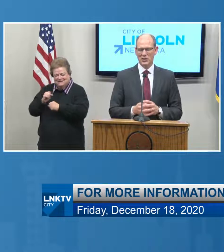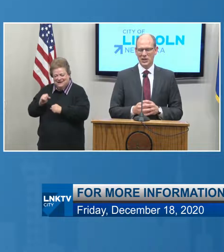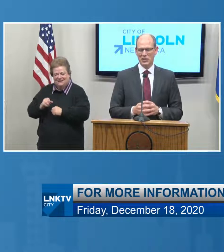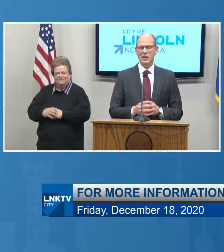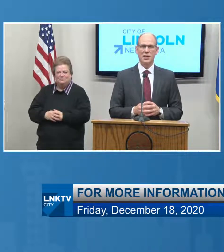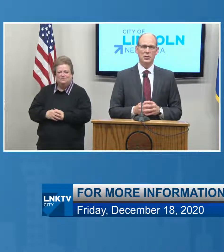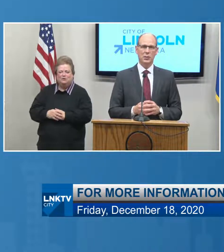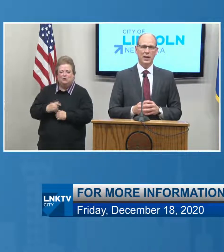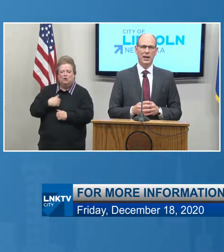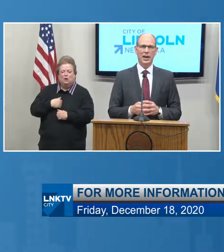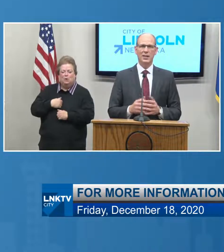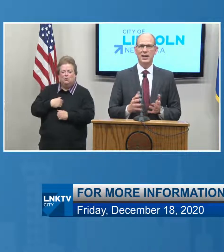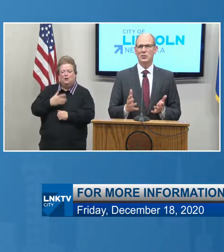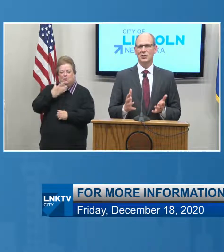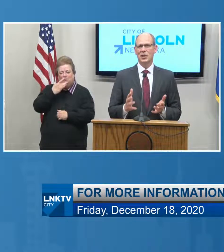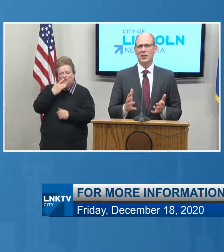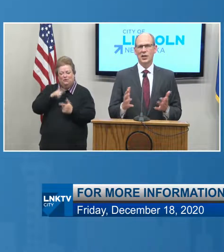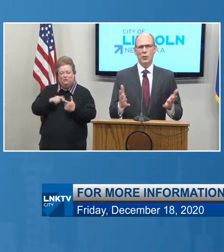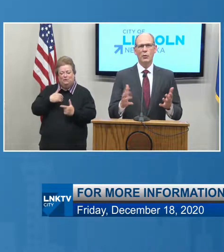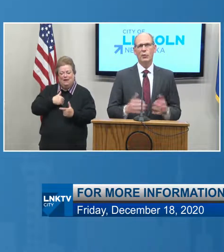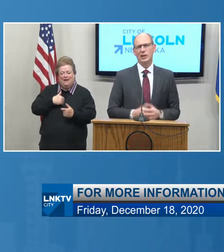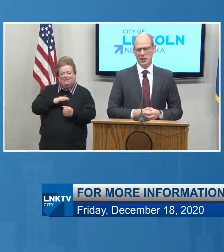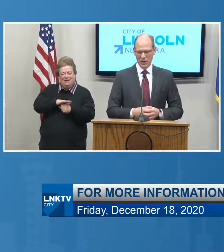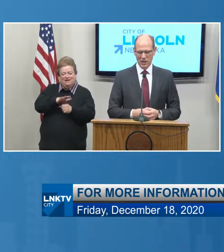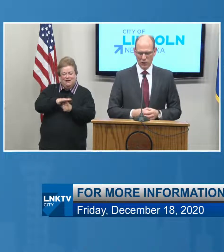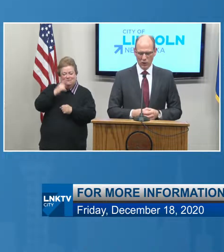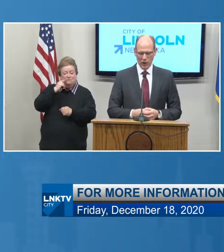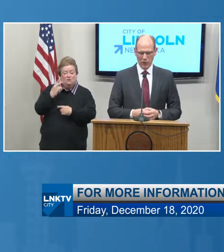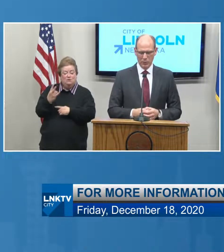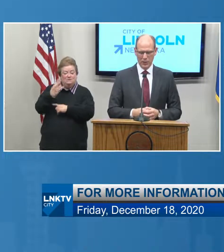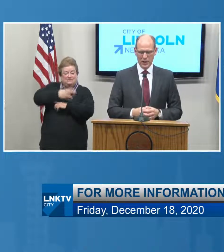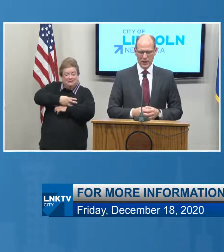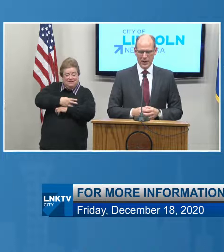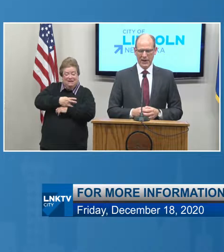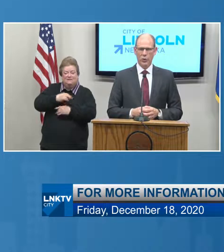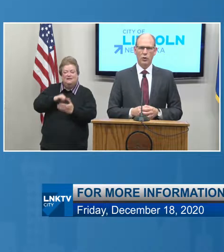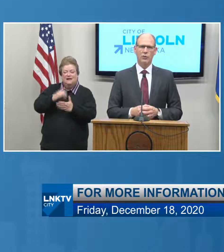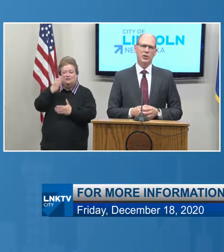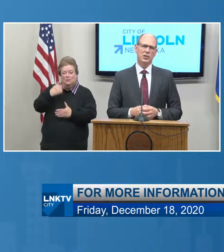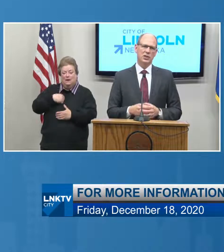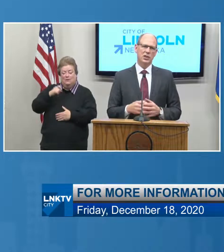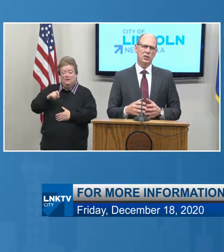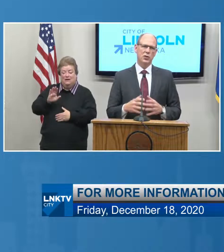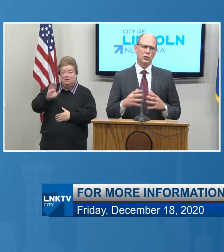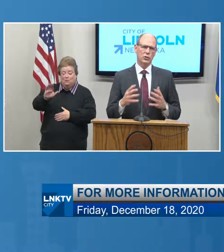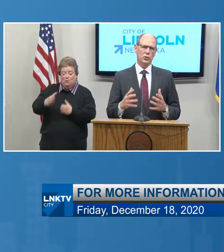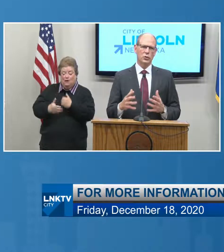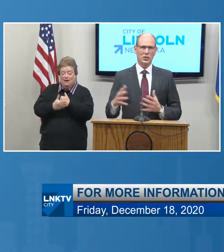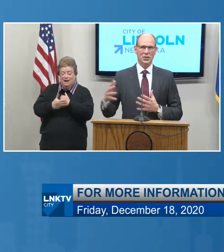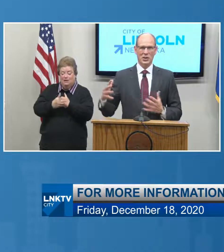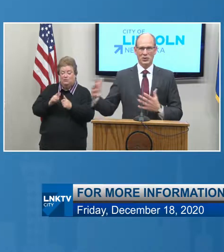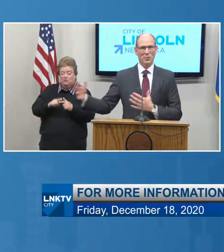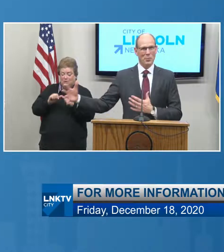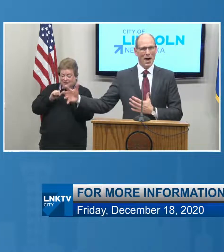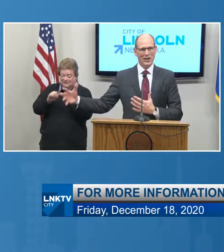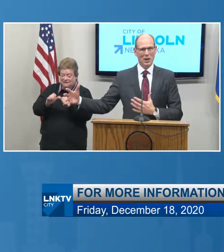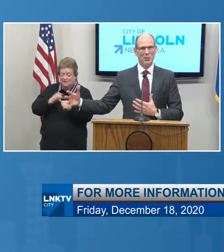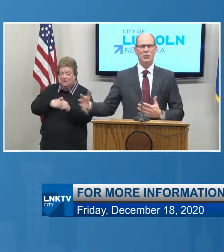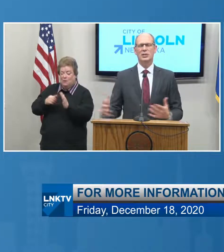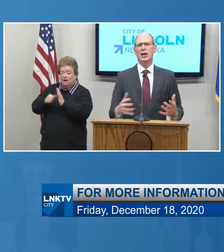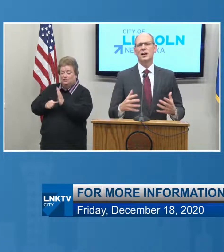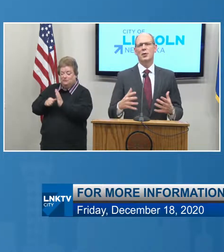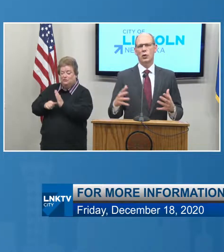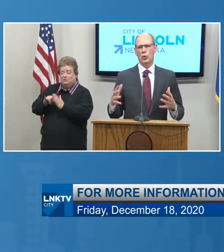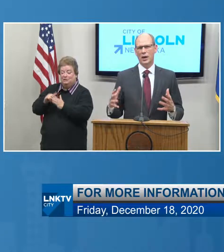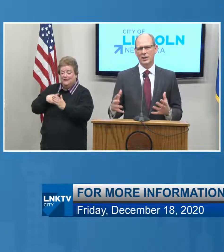much a 7-day supply, and that's why we really need your help. In order for us to continue those surgeries that have been sort of backed up